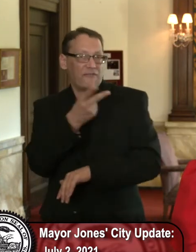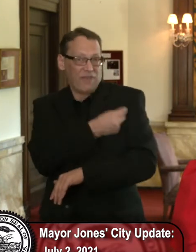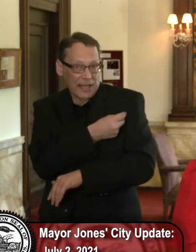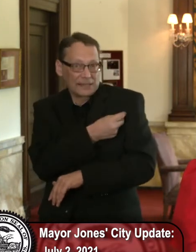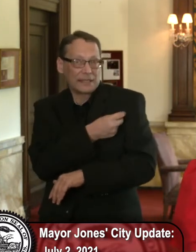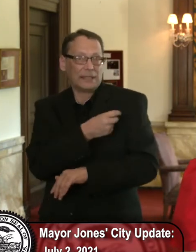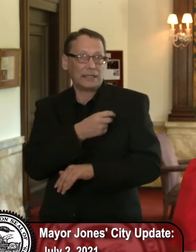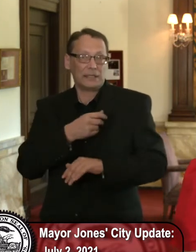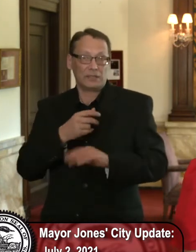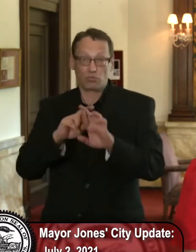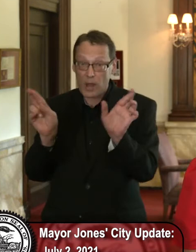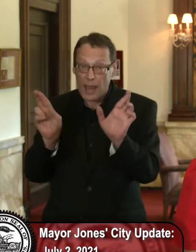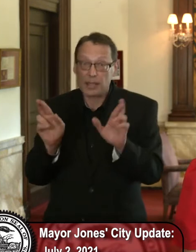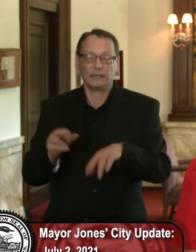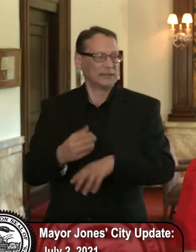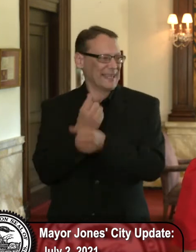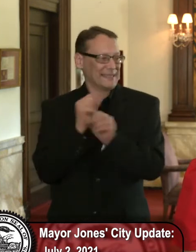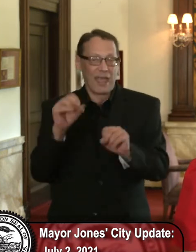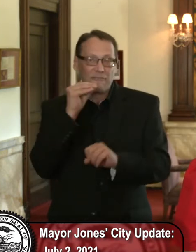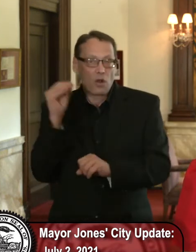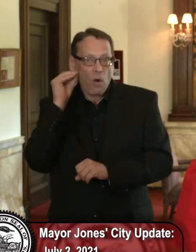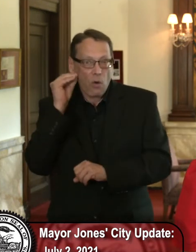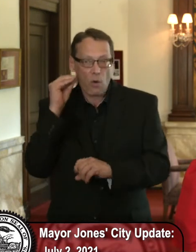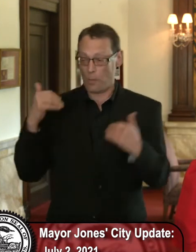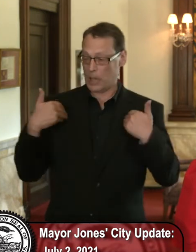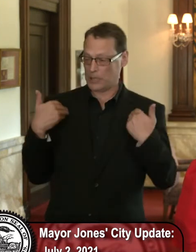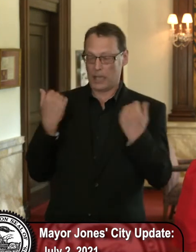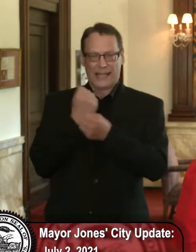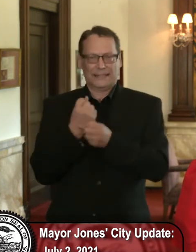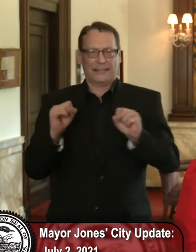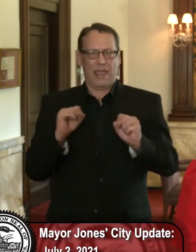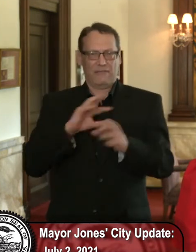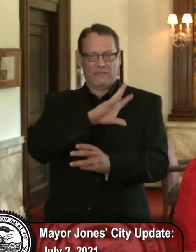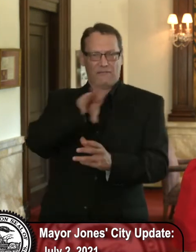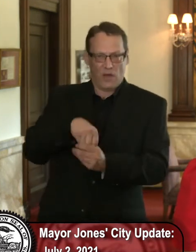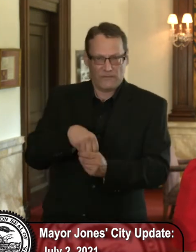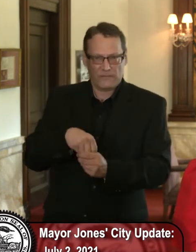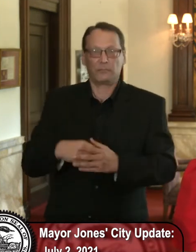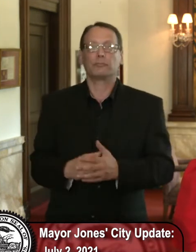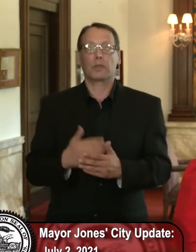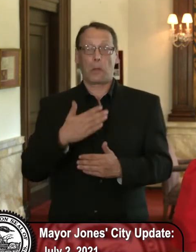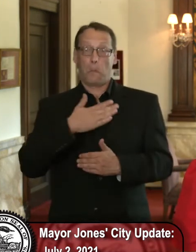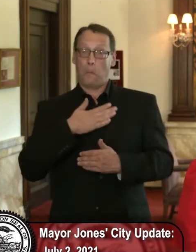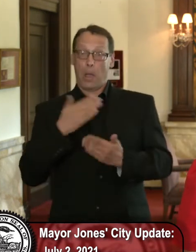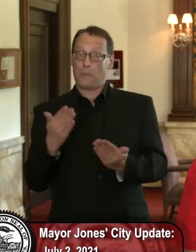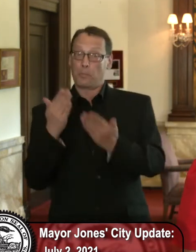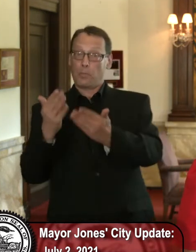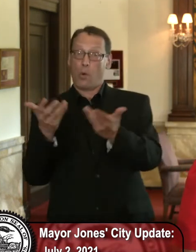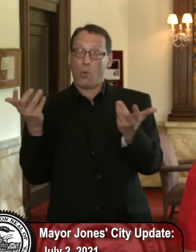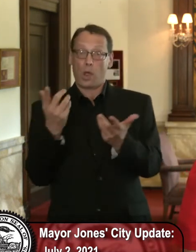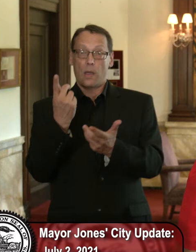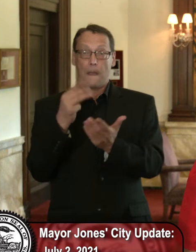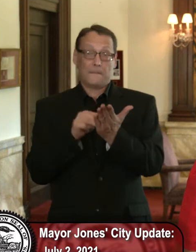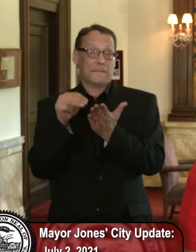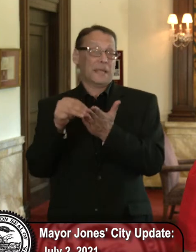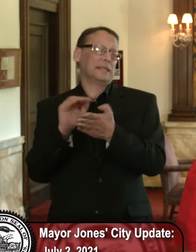people safe in their homes, and make sure our young people are safe and engaged this summer. My proposal includes millions of dollars